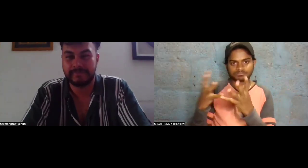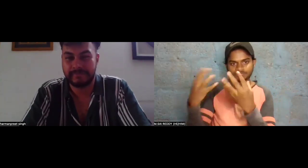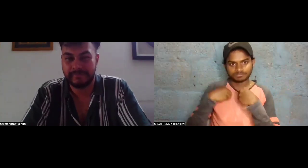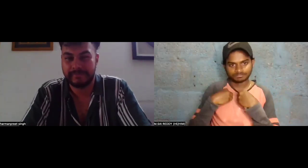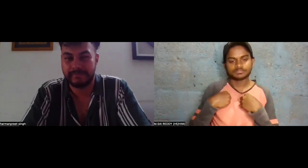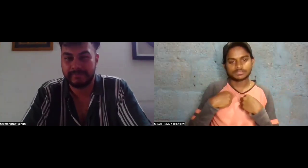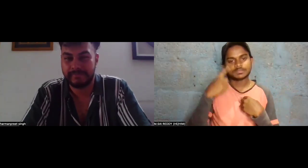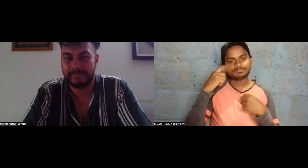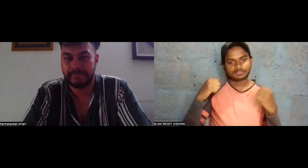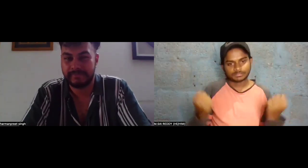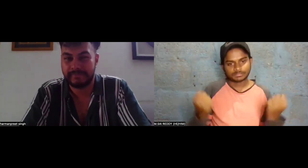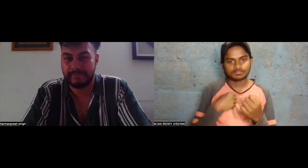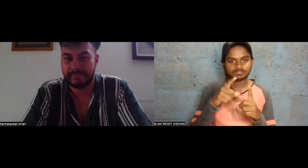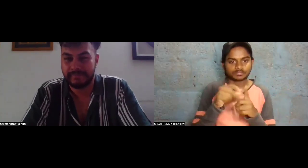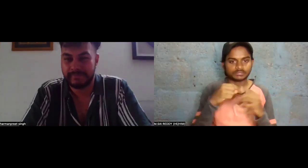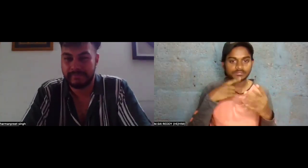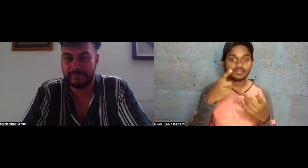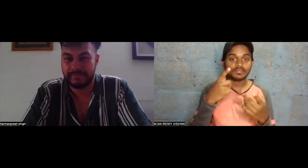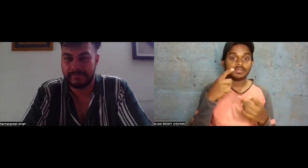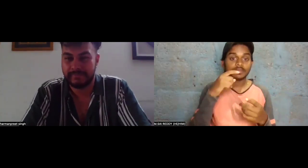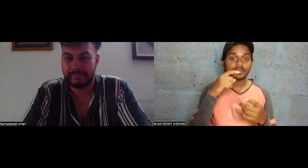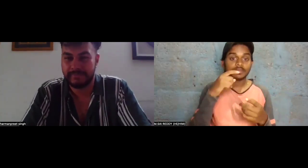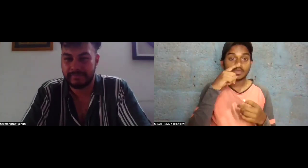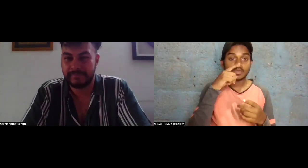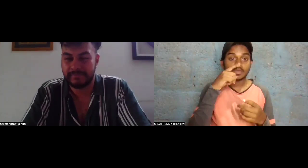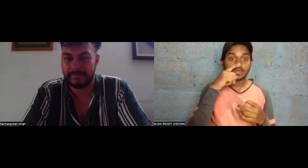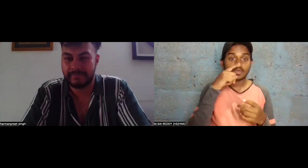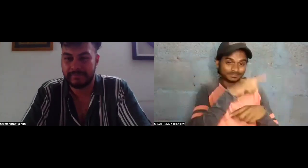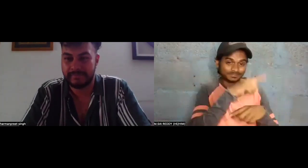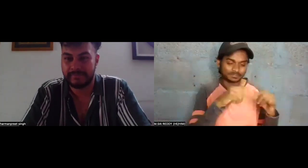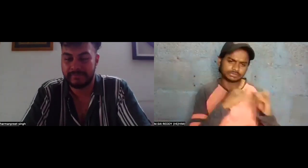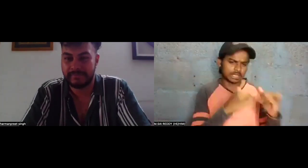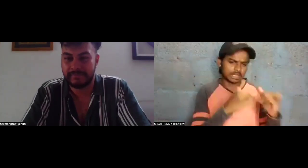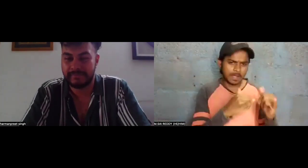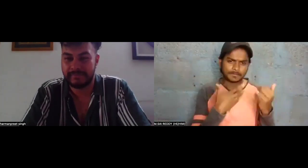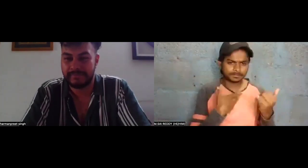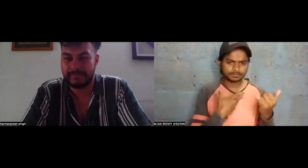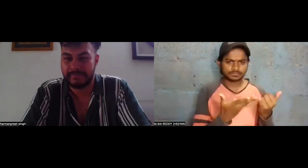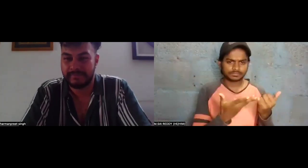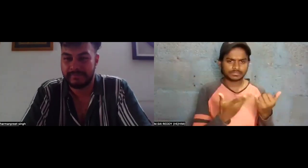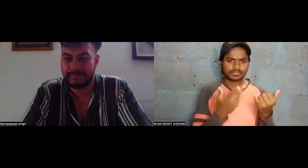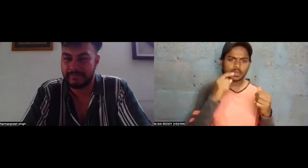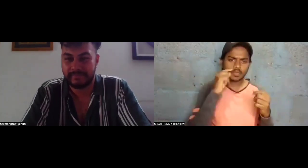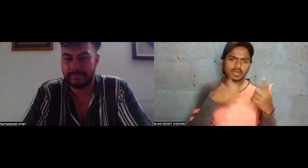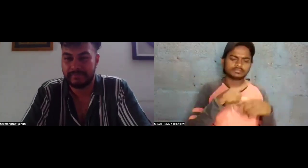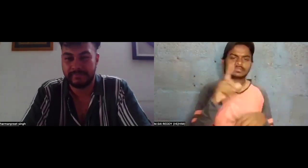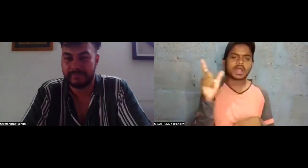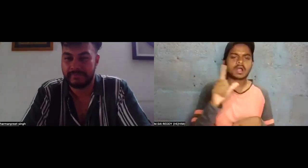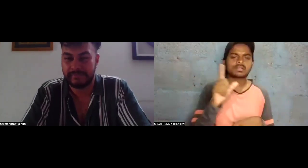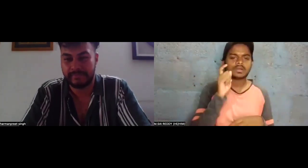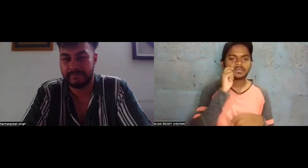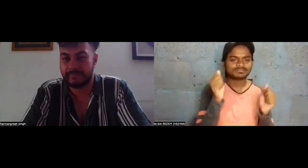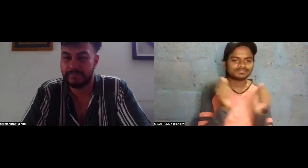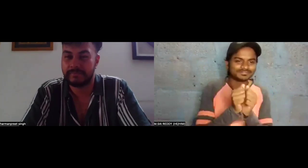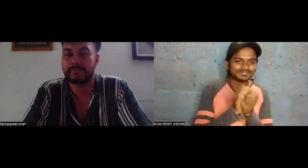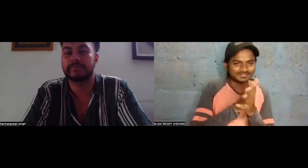having HIV, that's fine, but people, they need to respect. And I have to work hard to spread across the awareness. There are some other